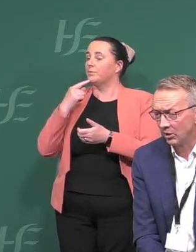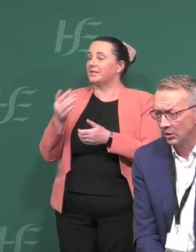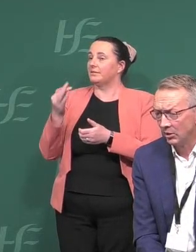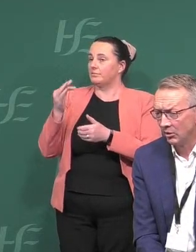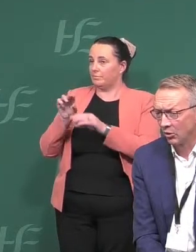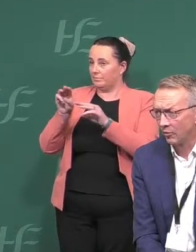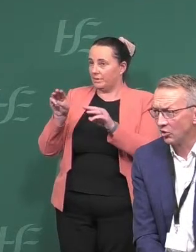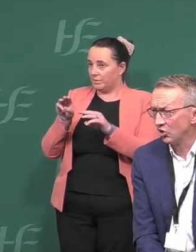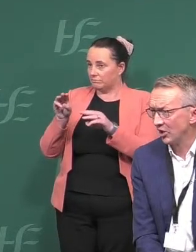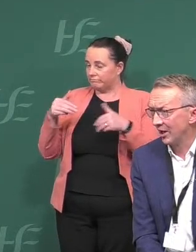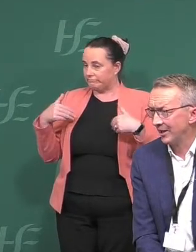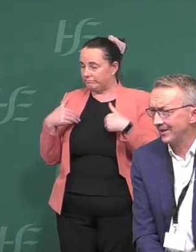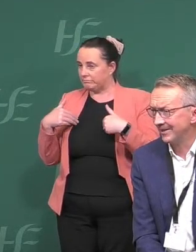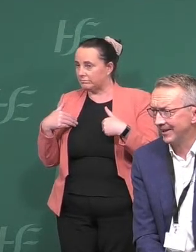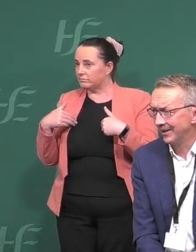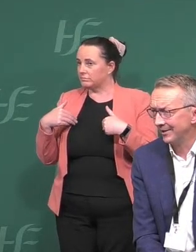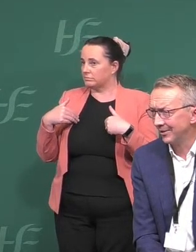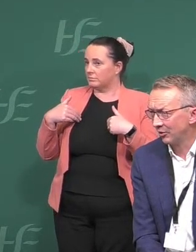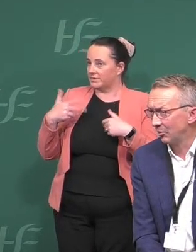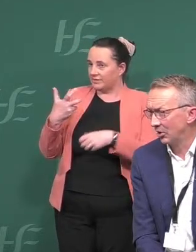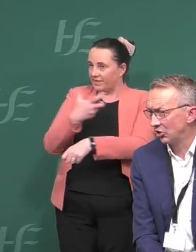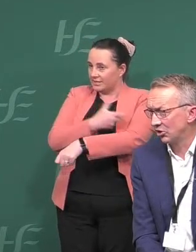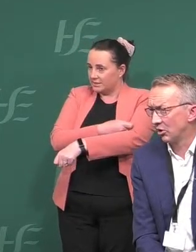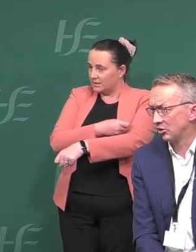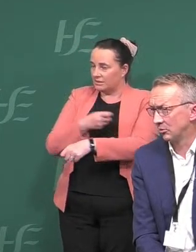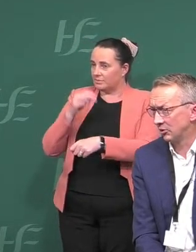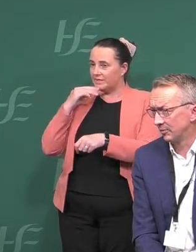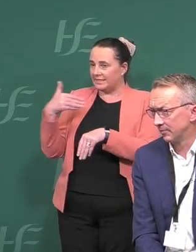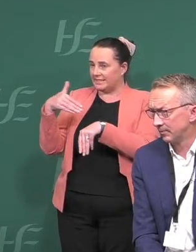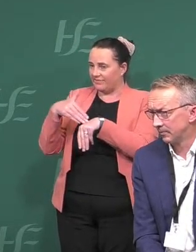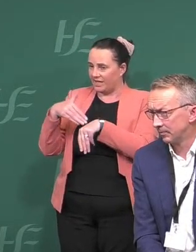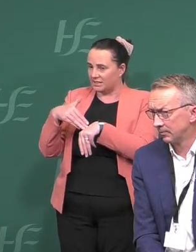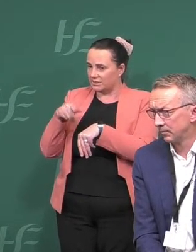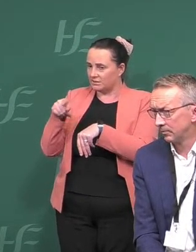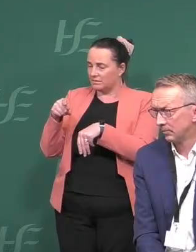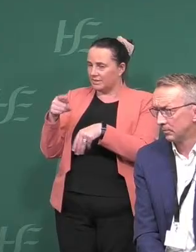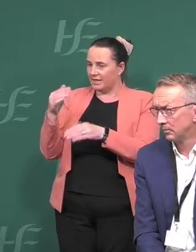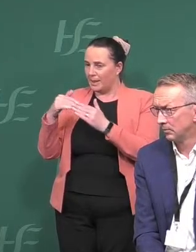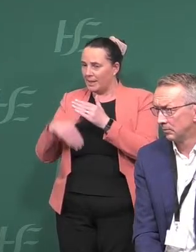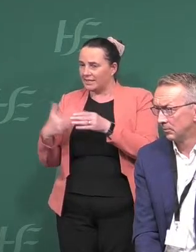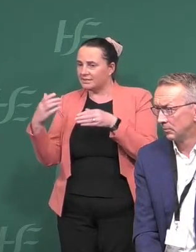concerned, their coverage is not diminished as a consequence.